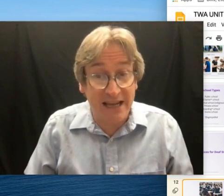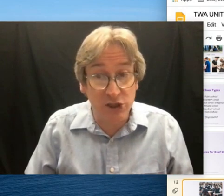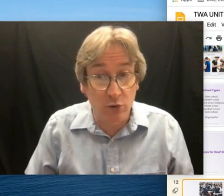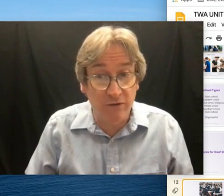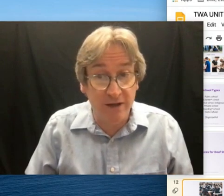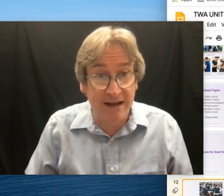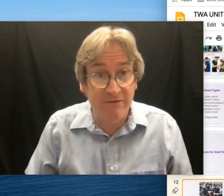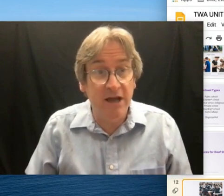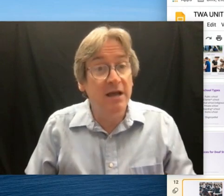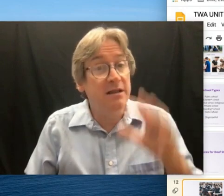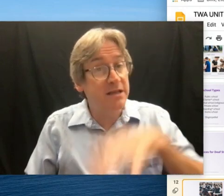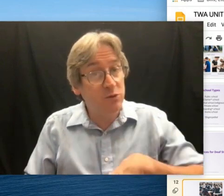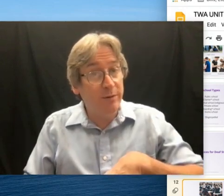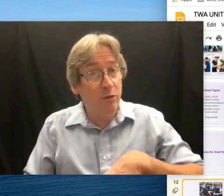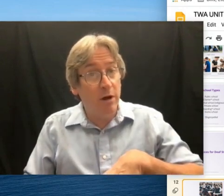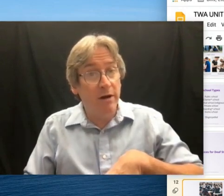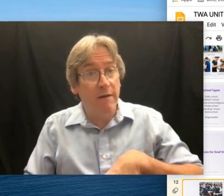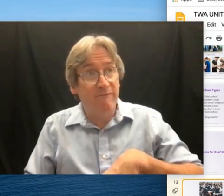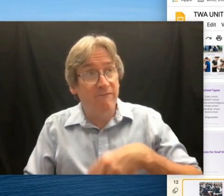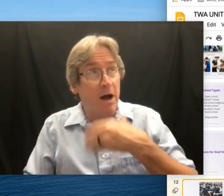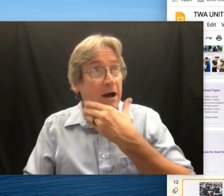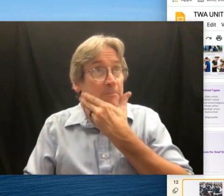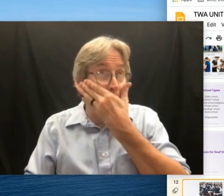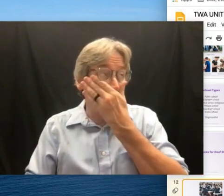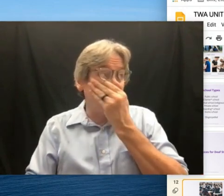Regional day school for the deaf. This would be one.